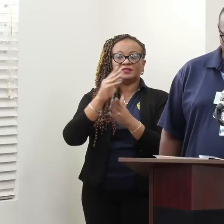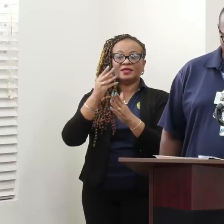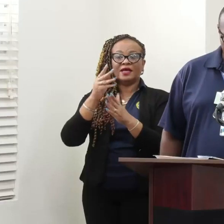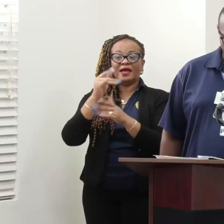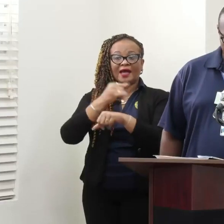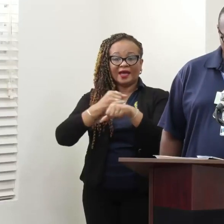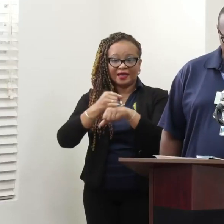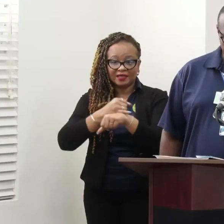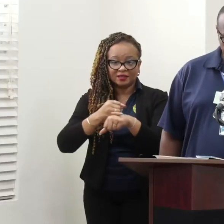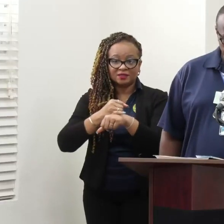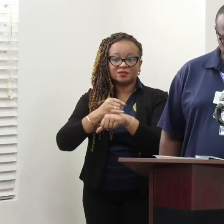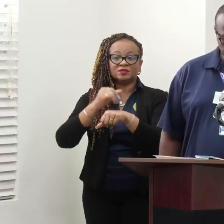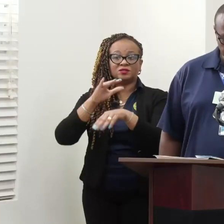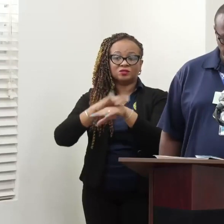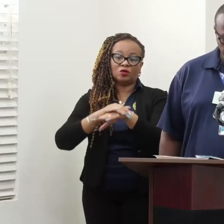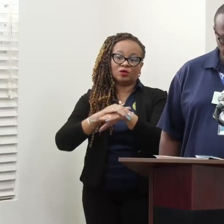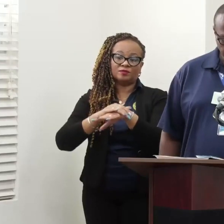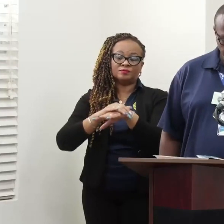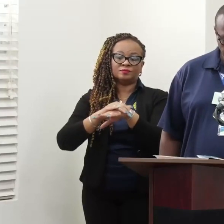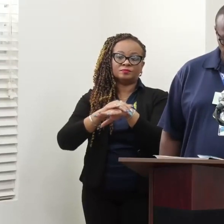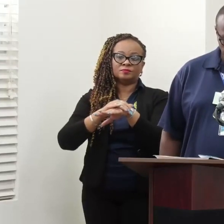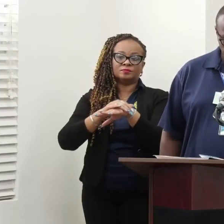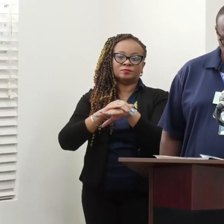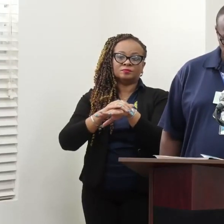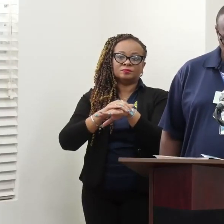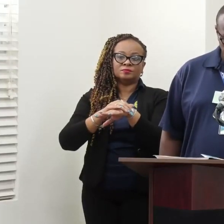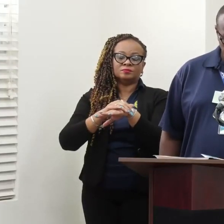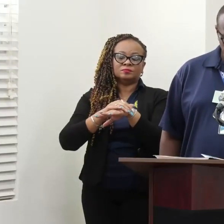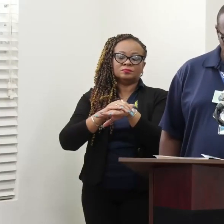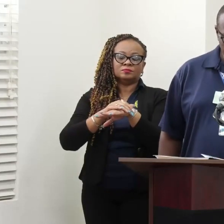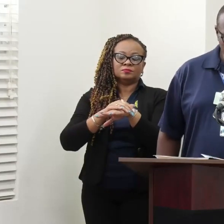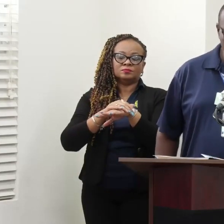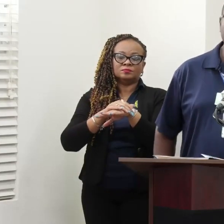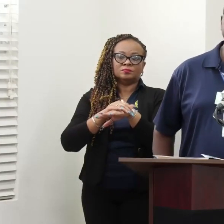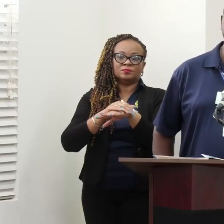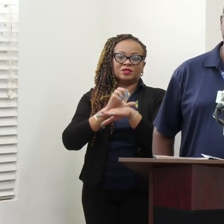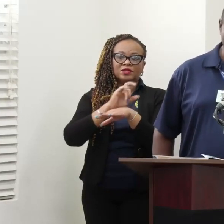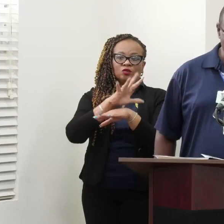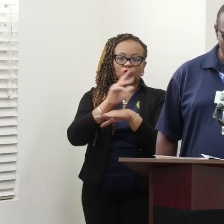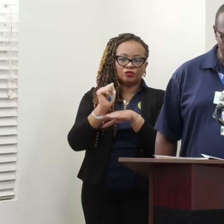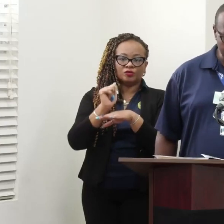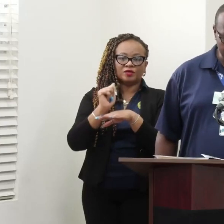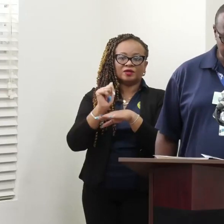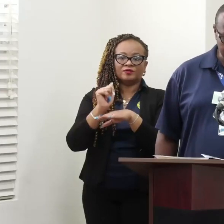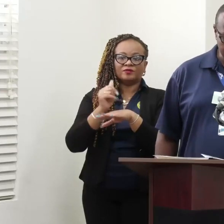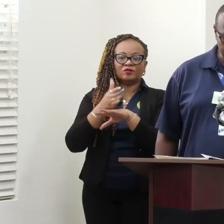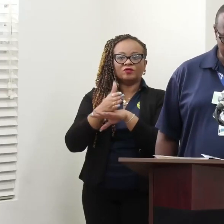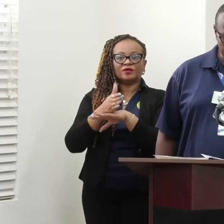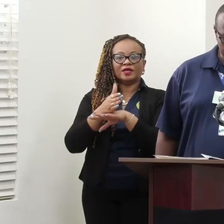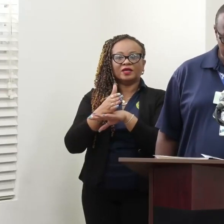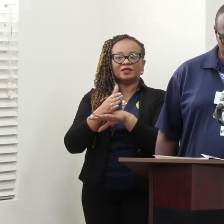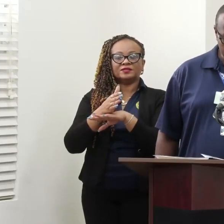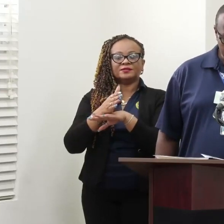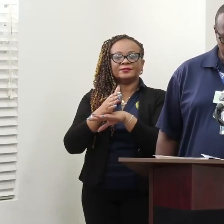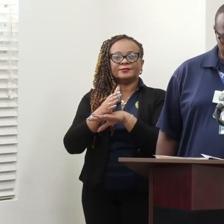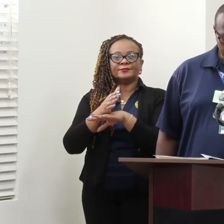remain online at present. Moores Island gen lumière kon ya. Eleuthera is reporting overcast